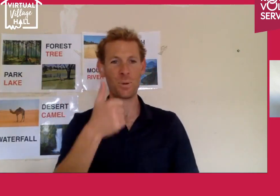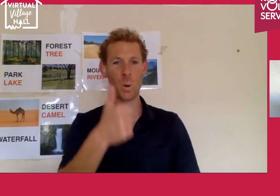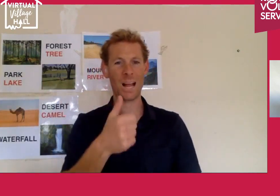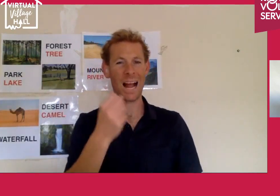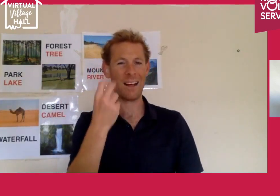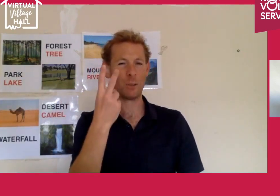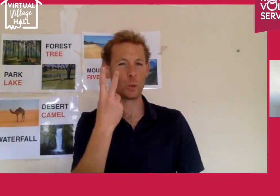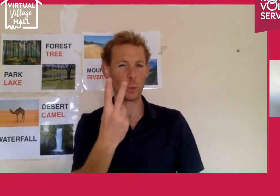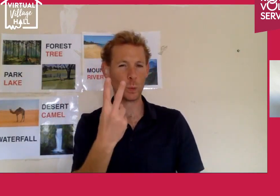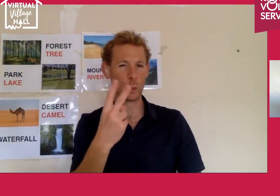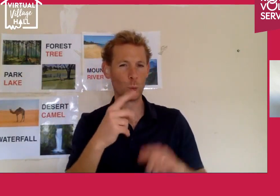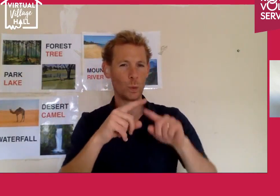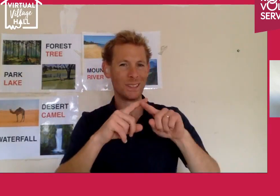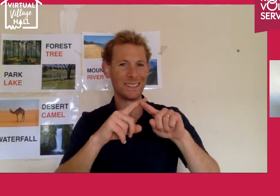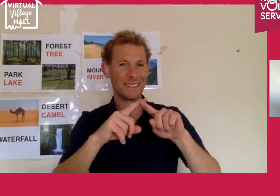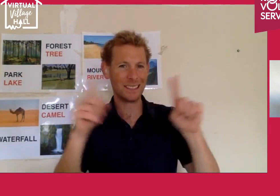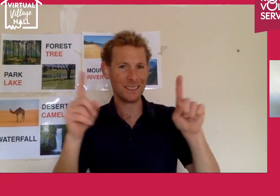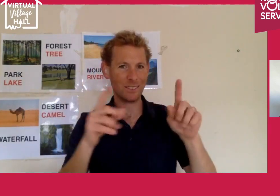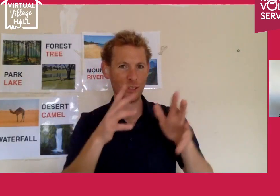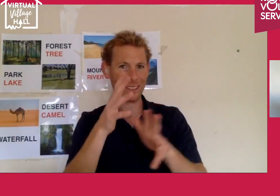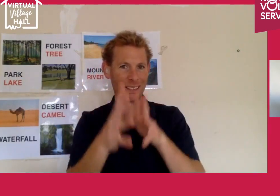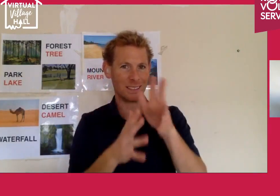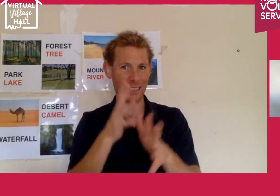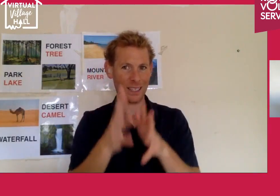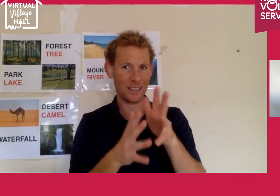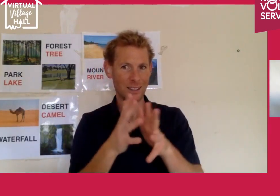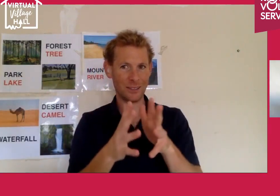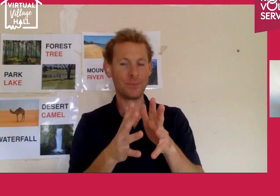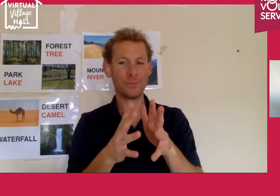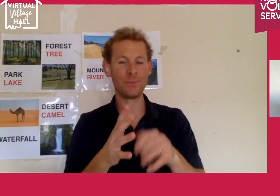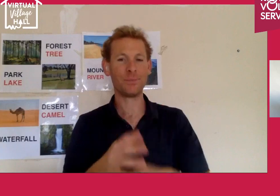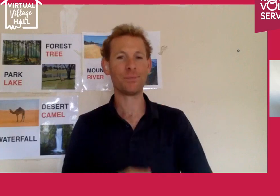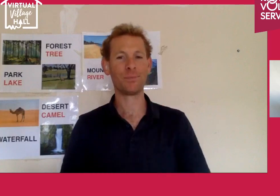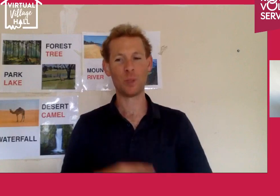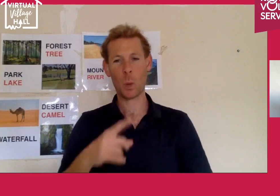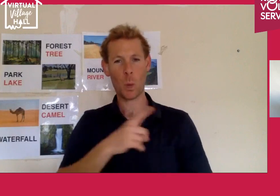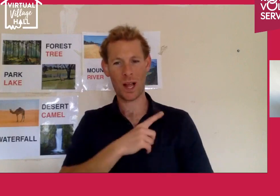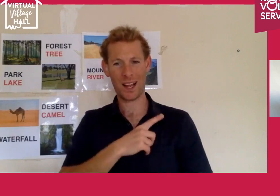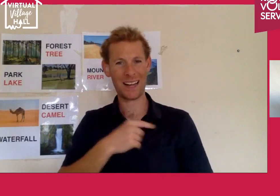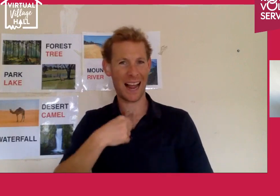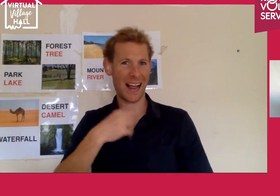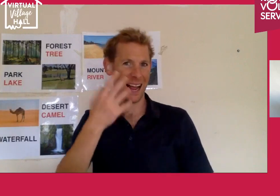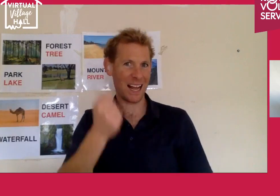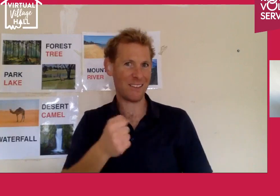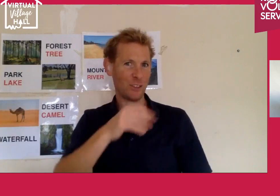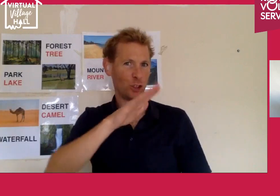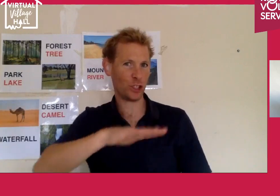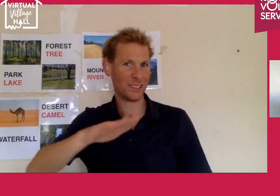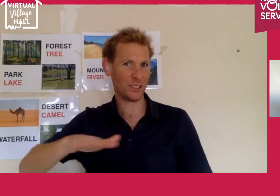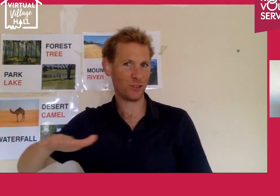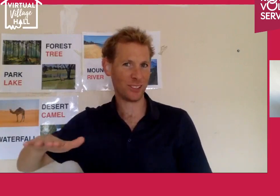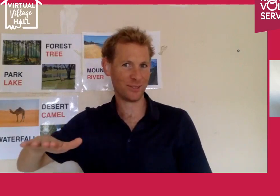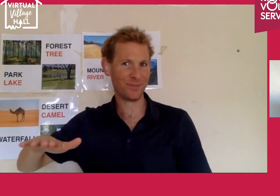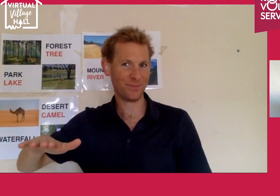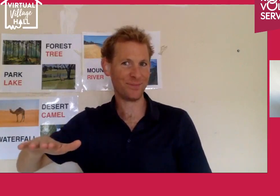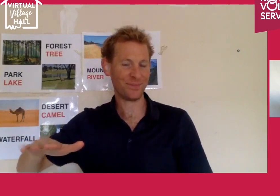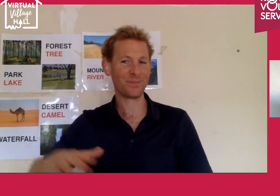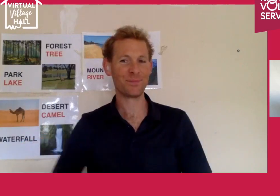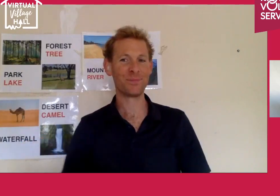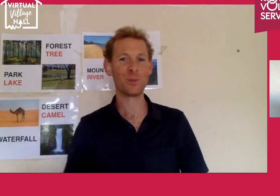Park. There are two different signs for park. And, you know, I